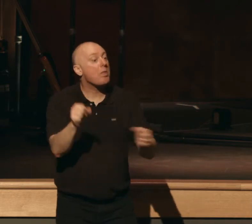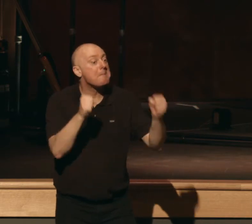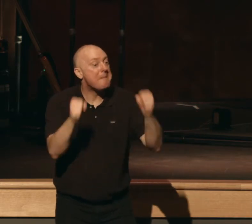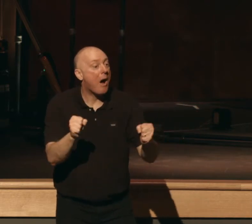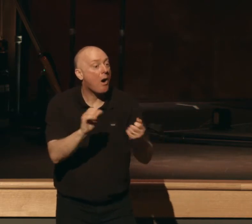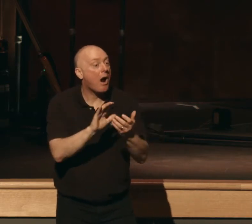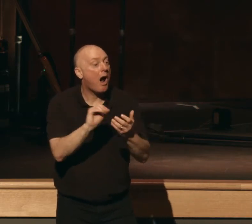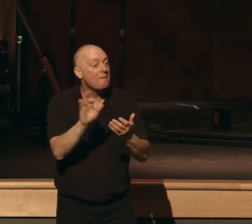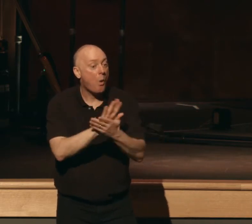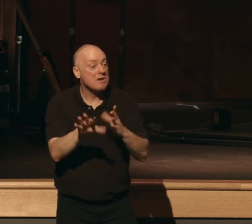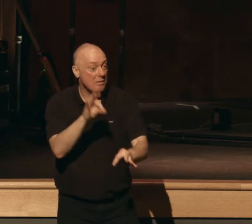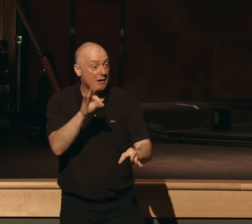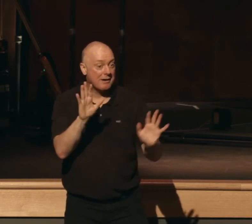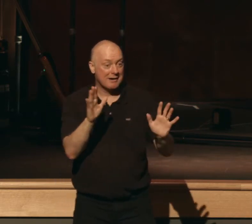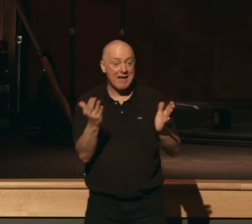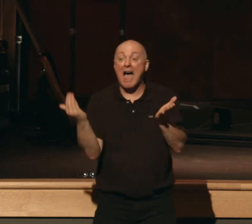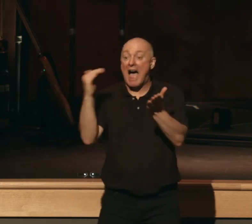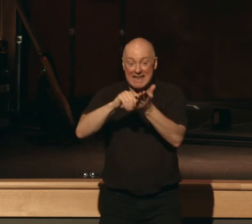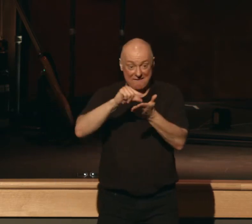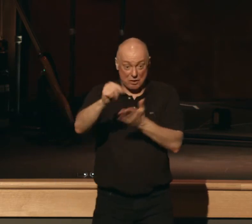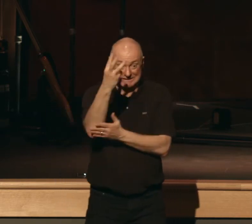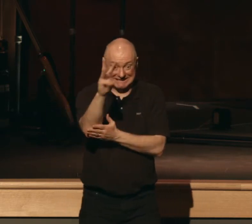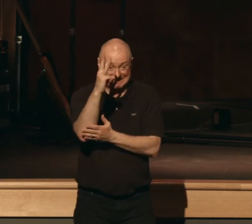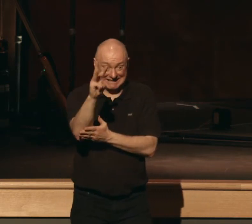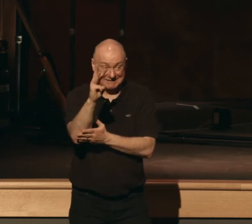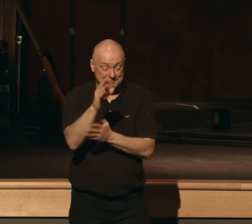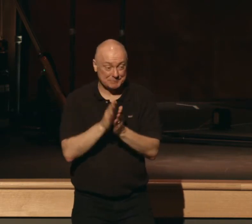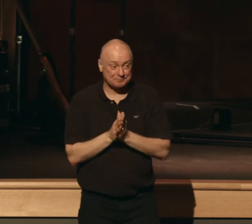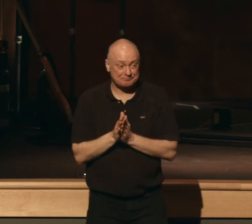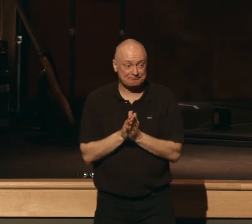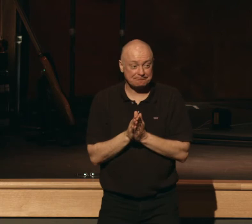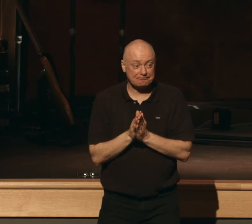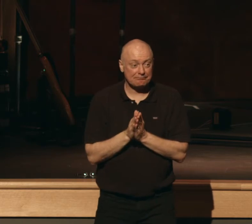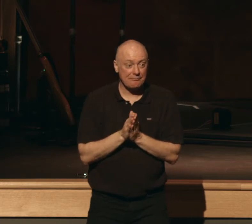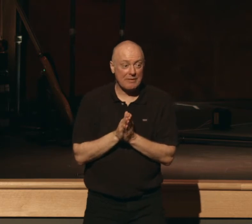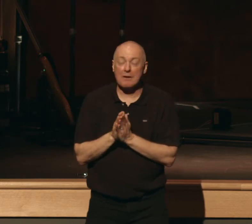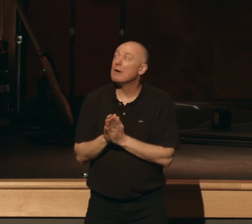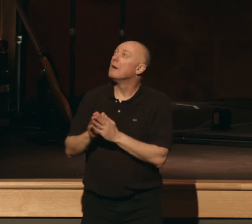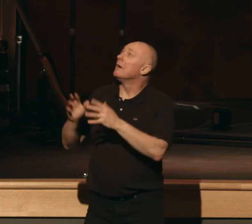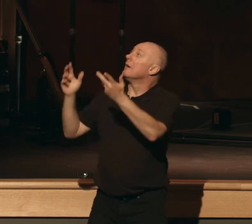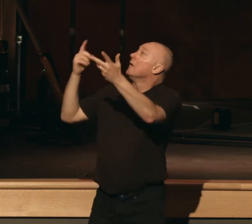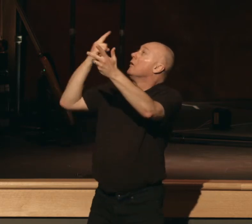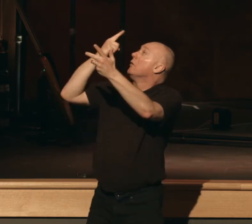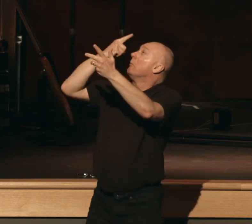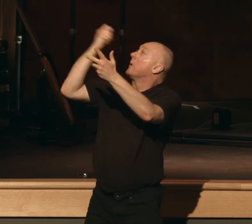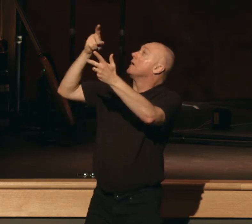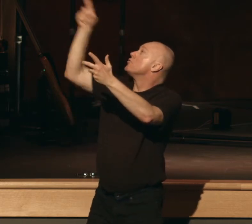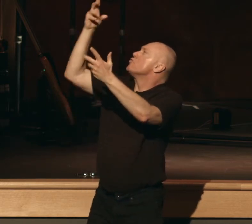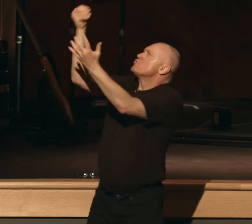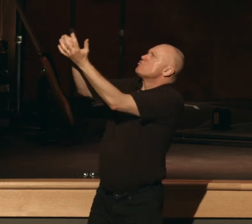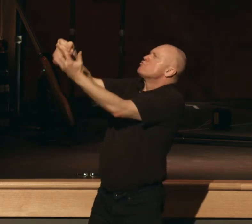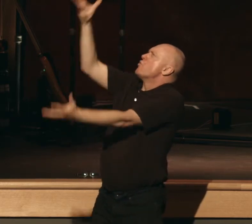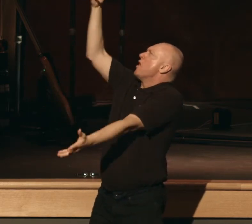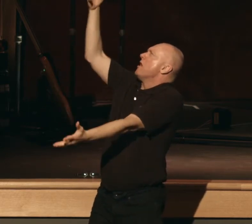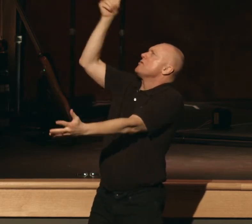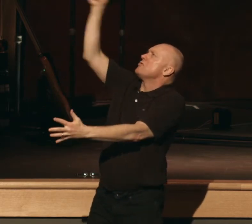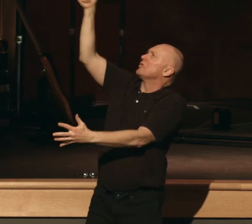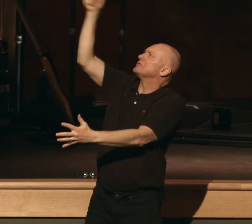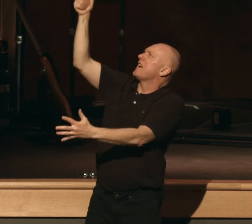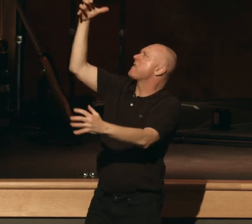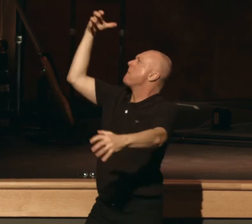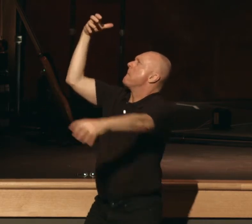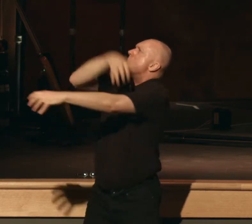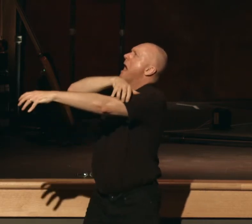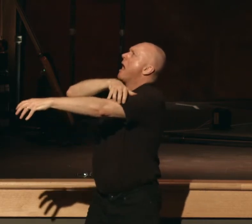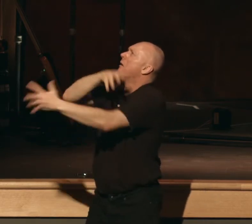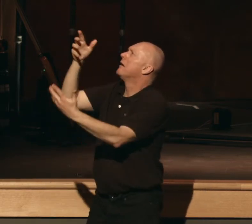Spirit. Again, verse 16. That according to the riches of his glory, he may grant